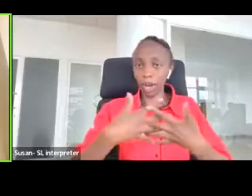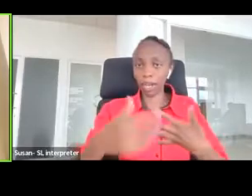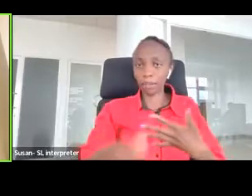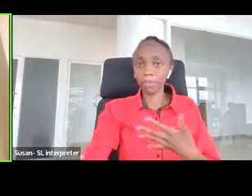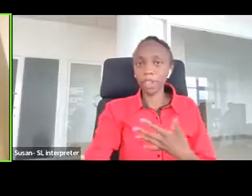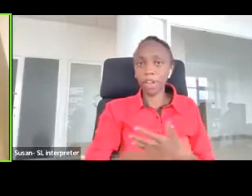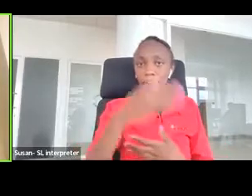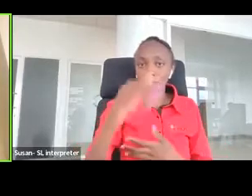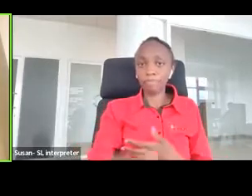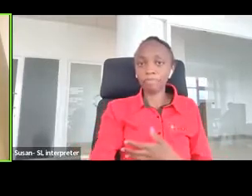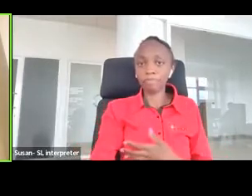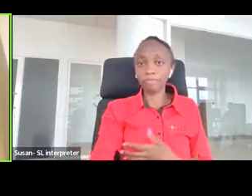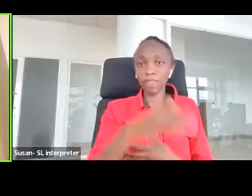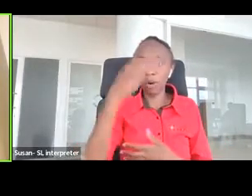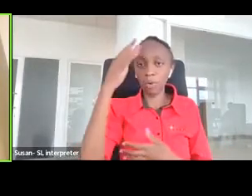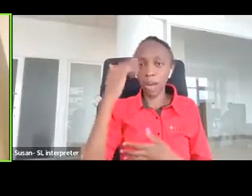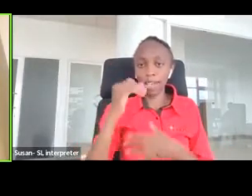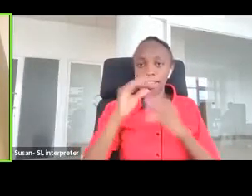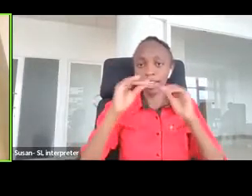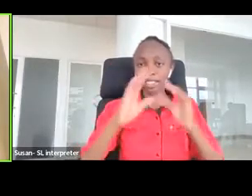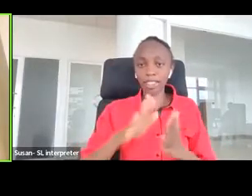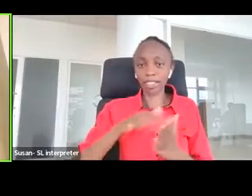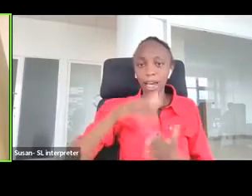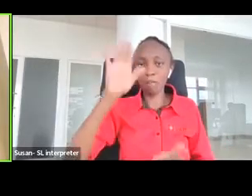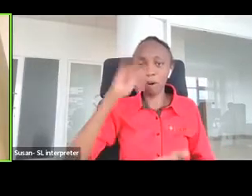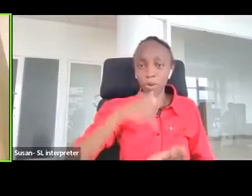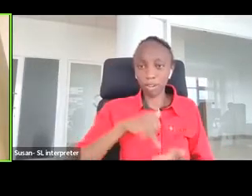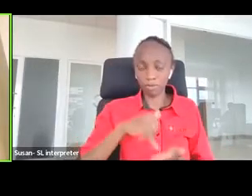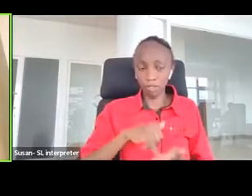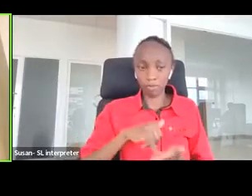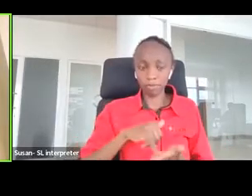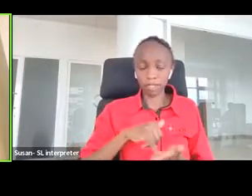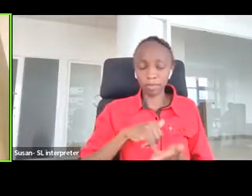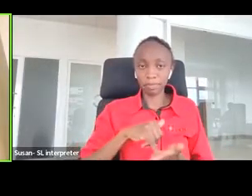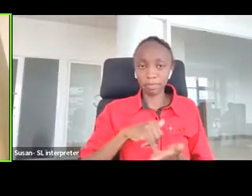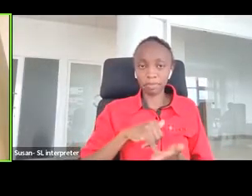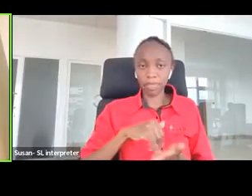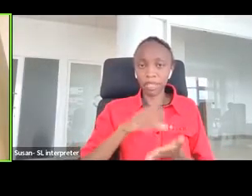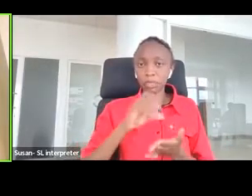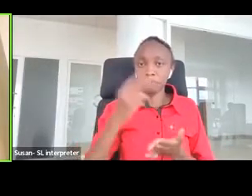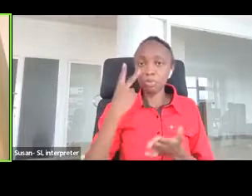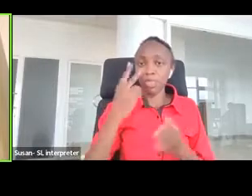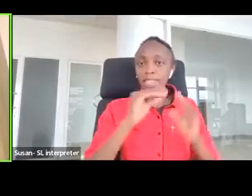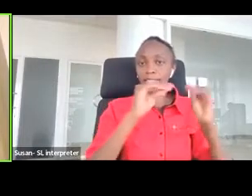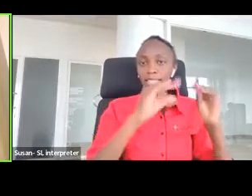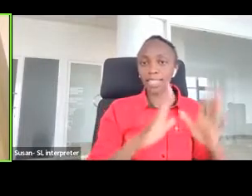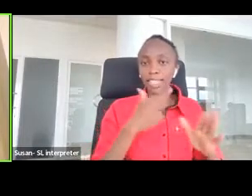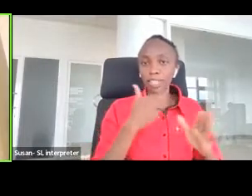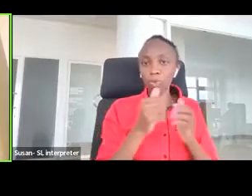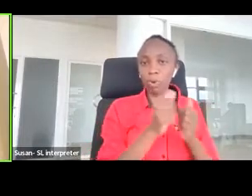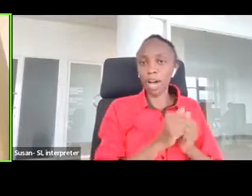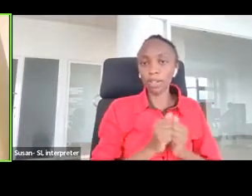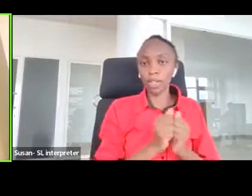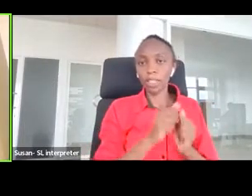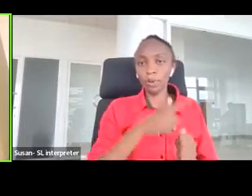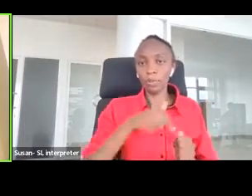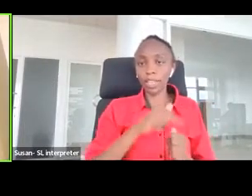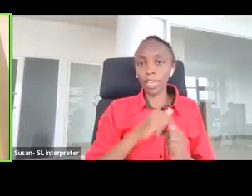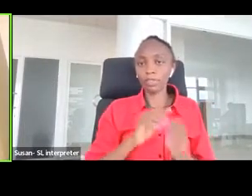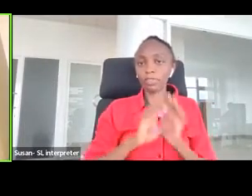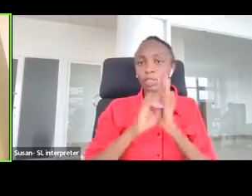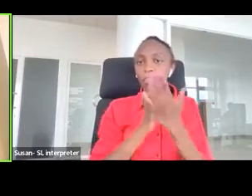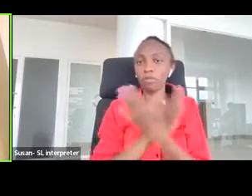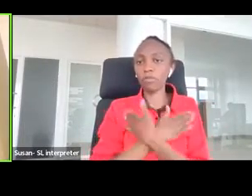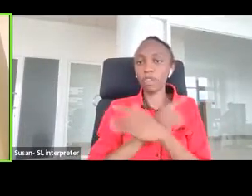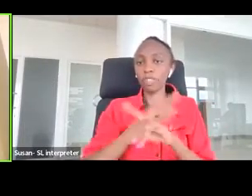have become only more involved. You see the teachers that we have with us today, our friends from Likoni, and I know that